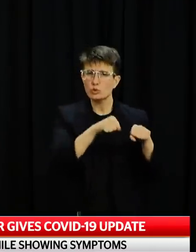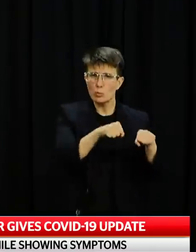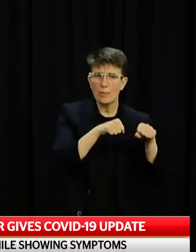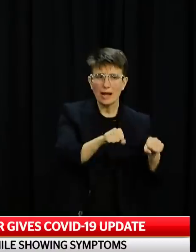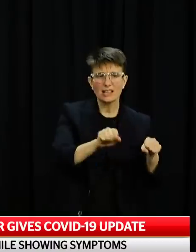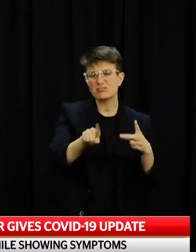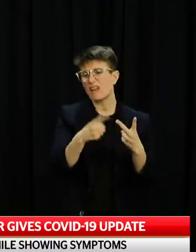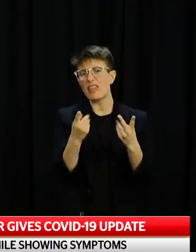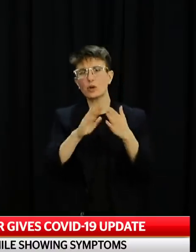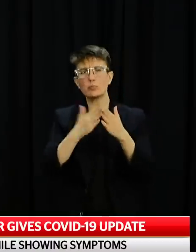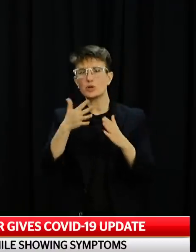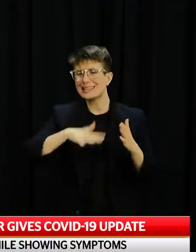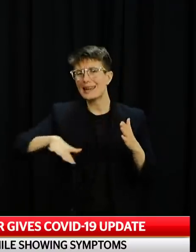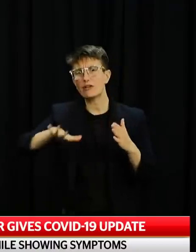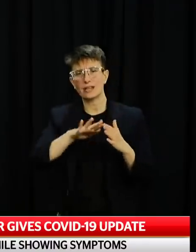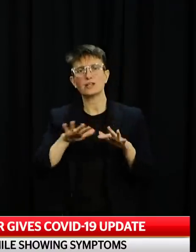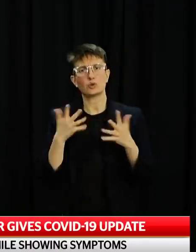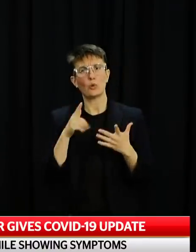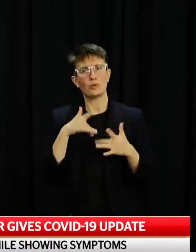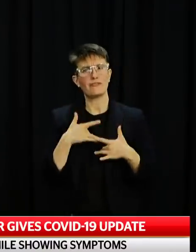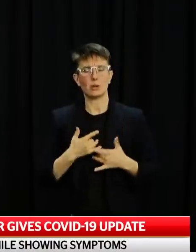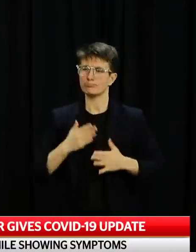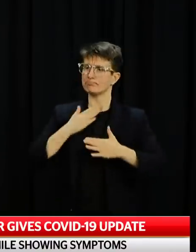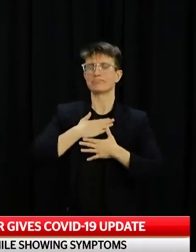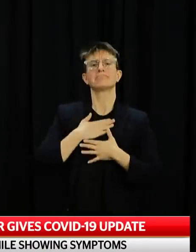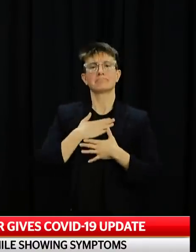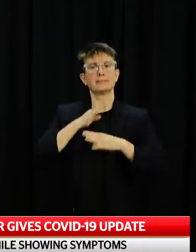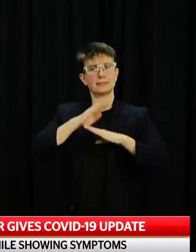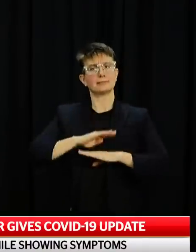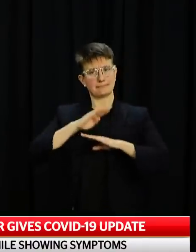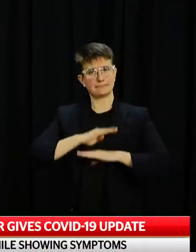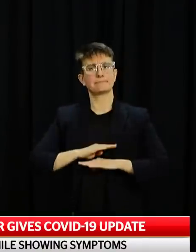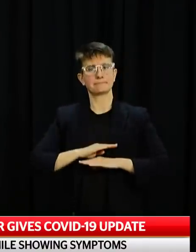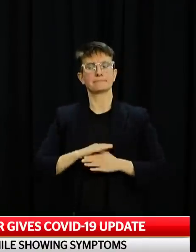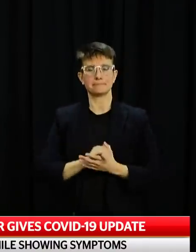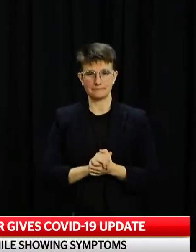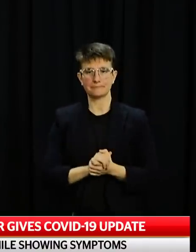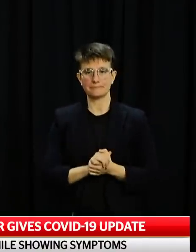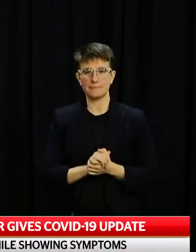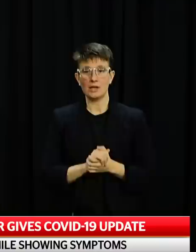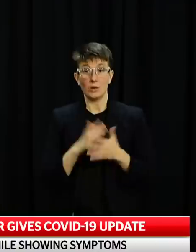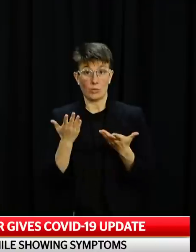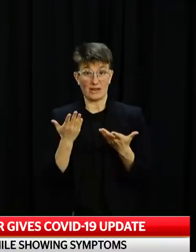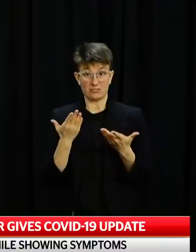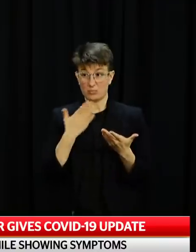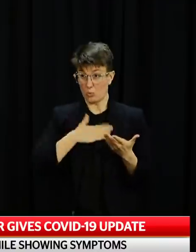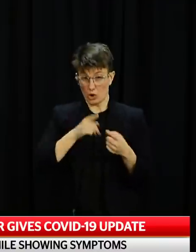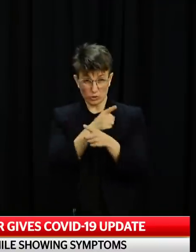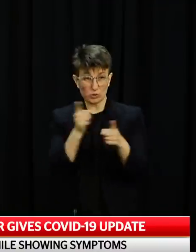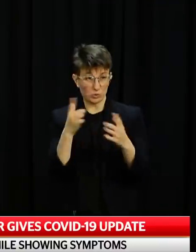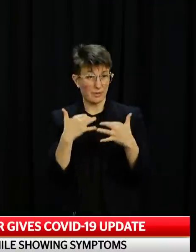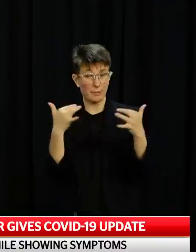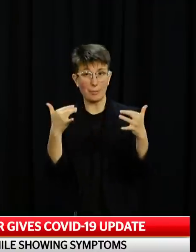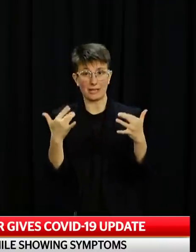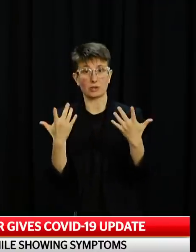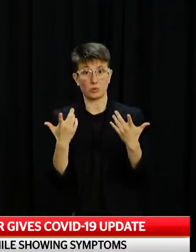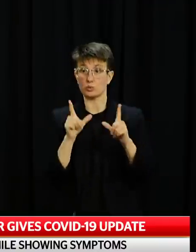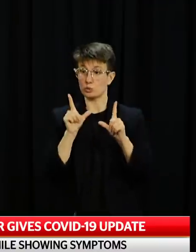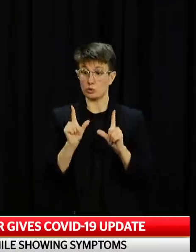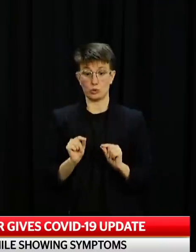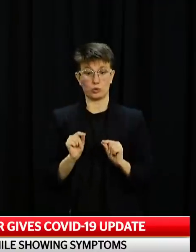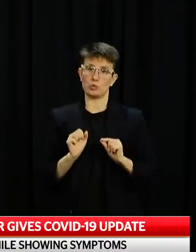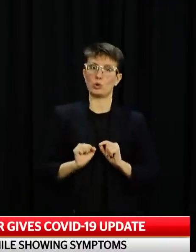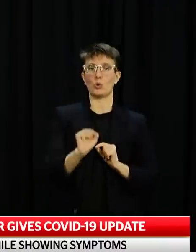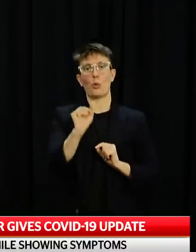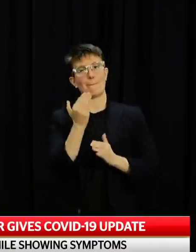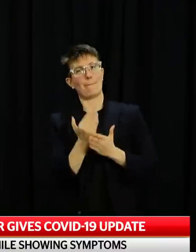police presence. Once again, we are urging people to play their part. We're relying on people to heed the message, to go home and stay